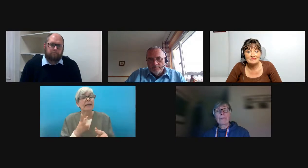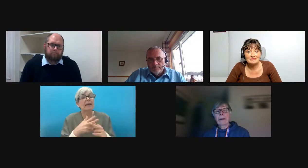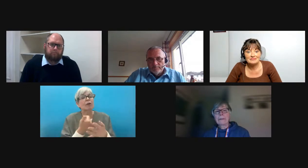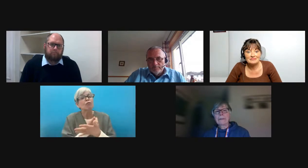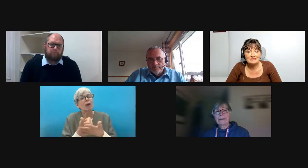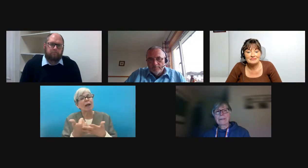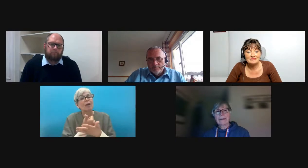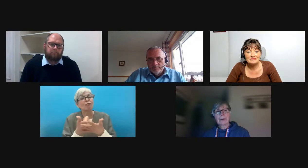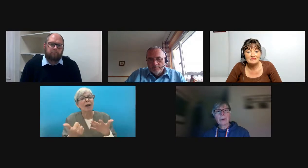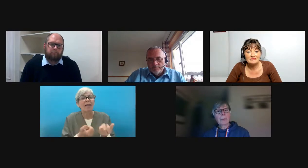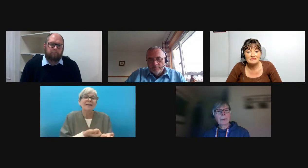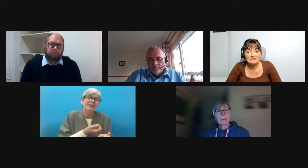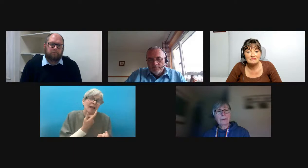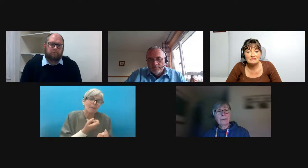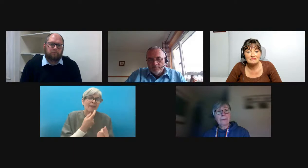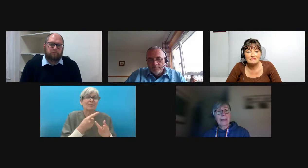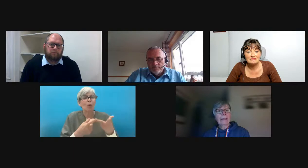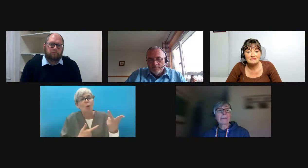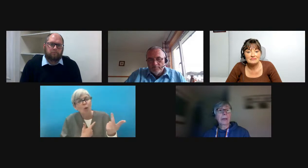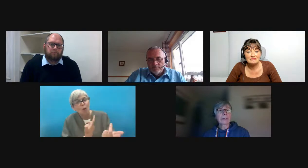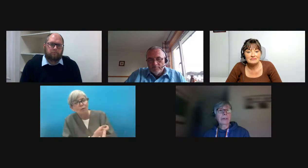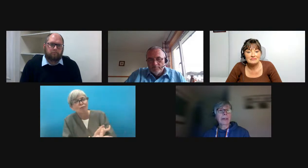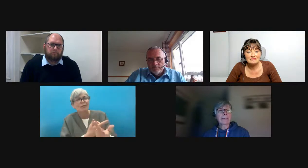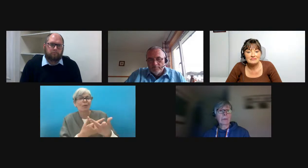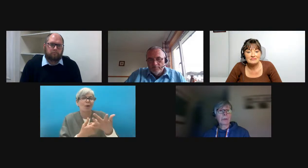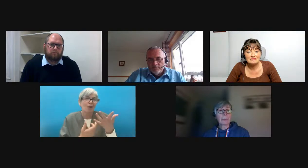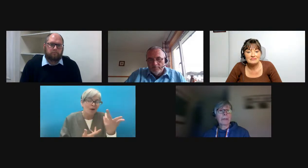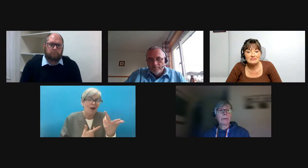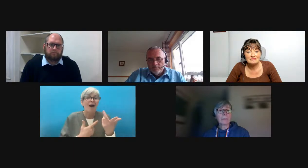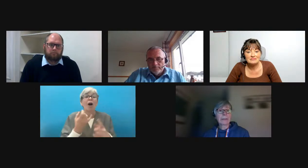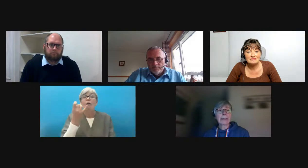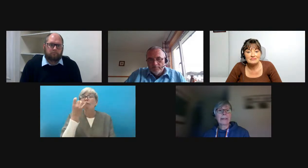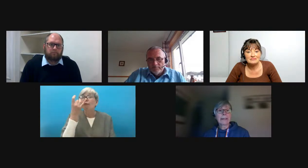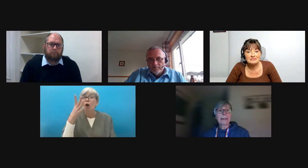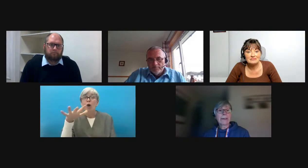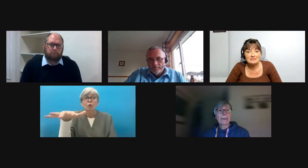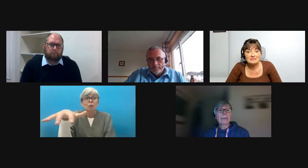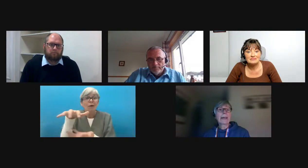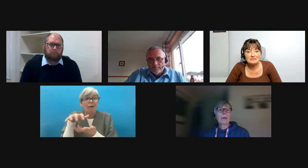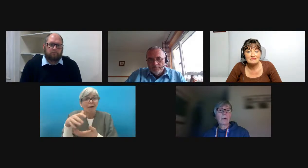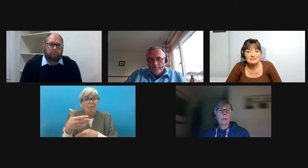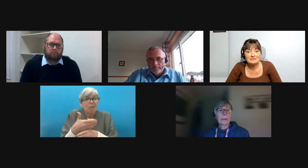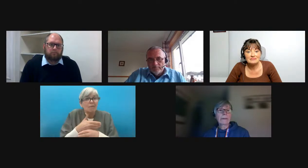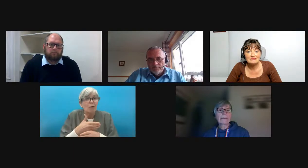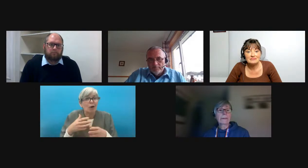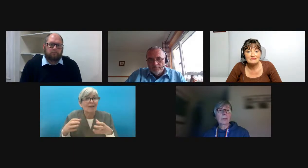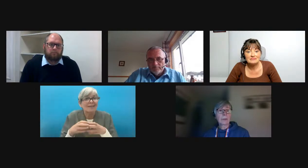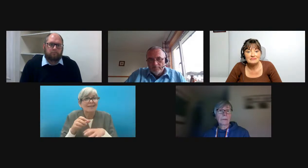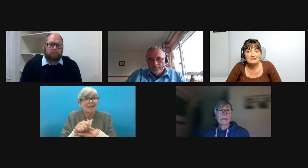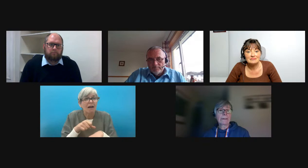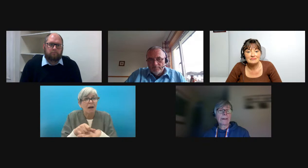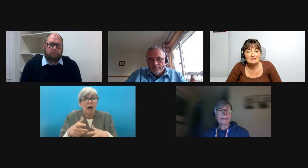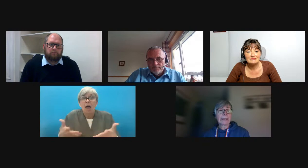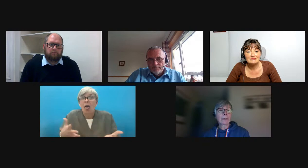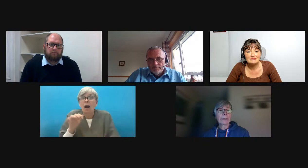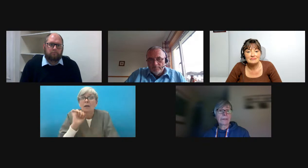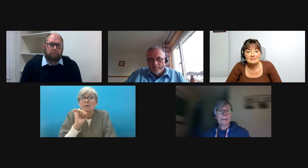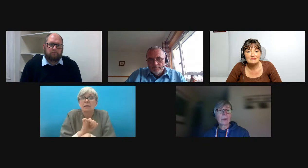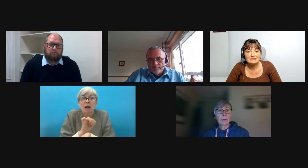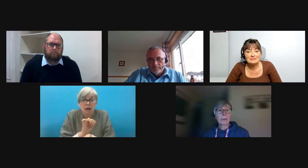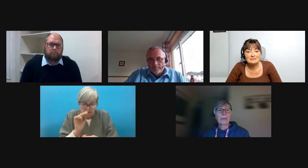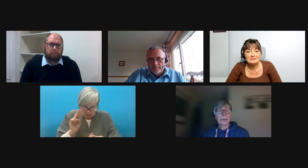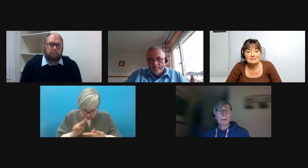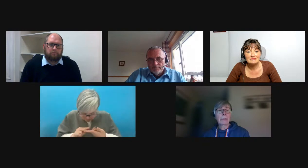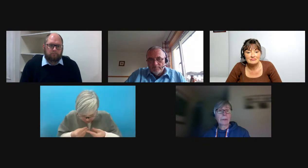the pharmacies are not open as much as they would be normally. So that always causes an increase